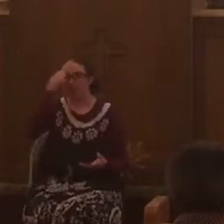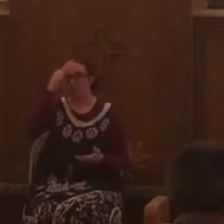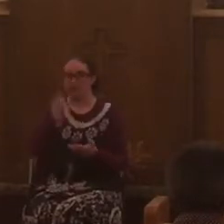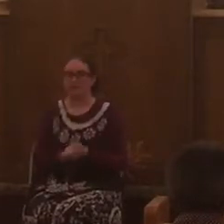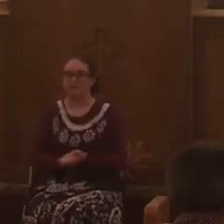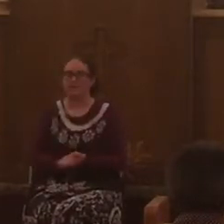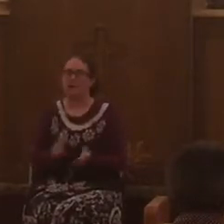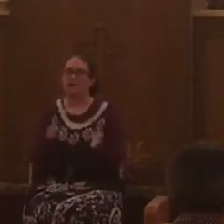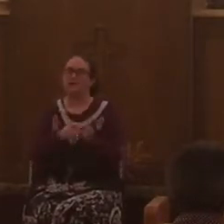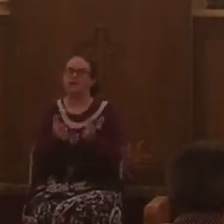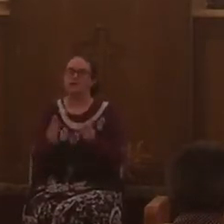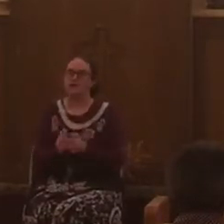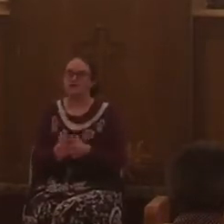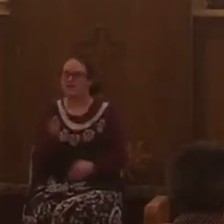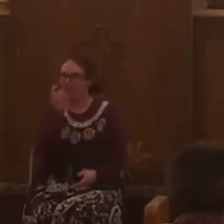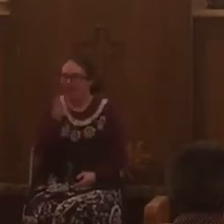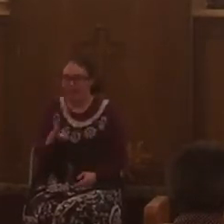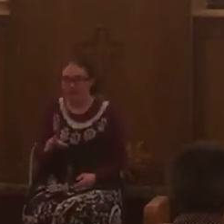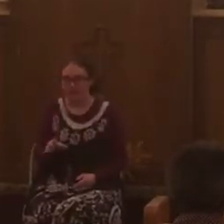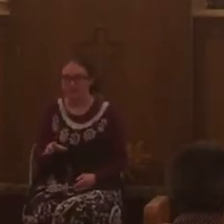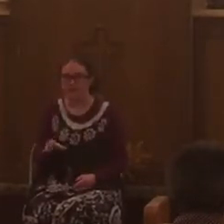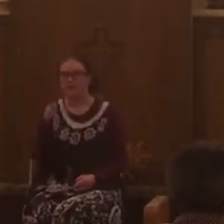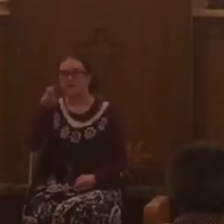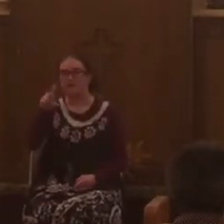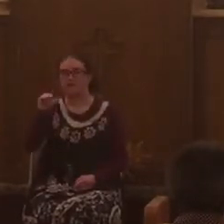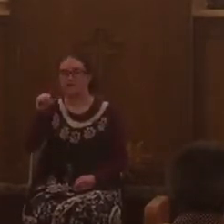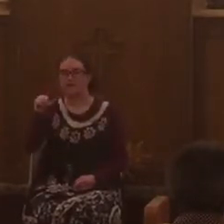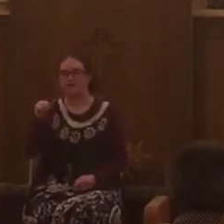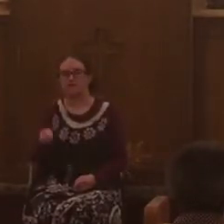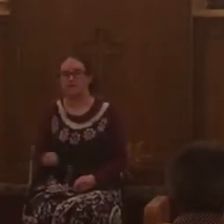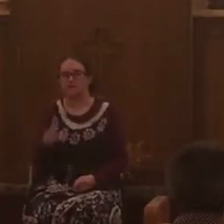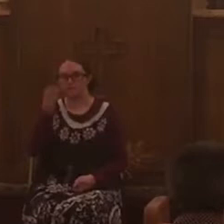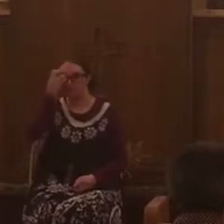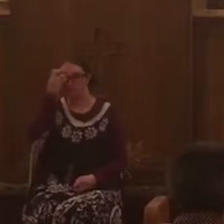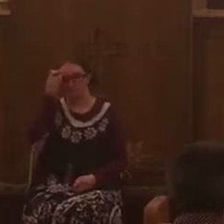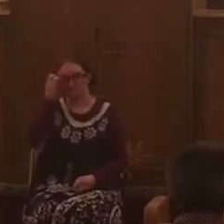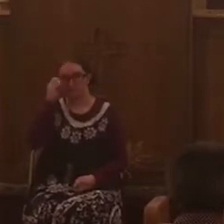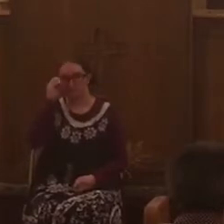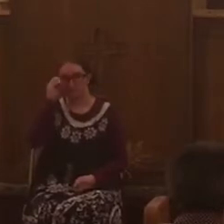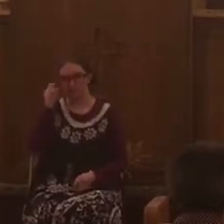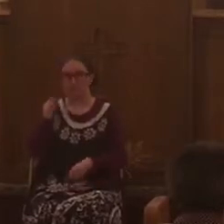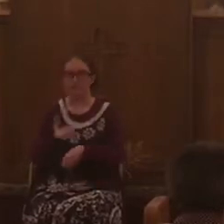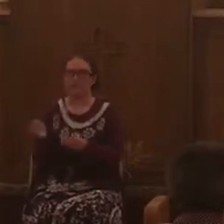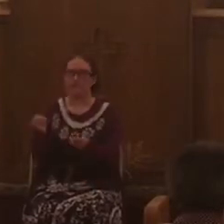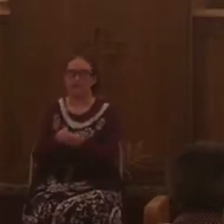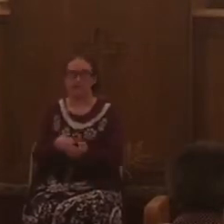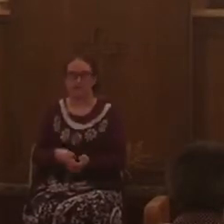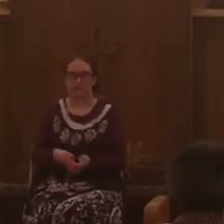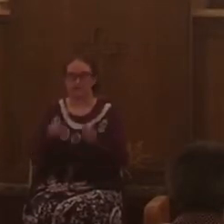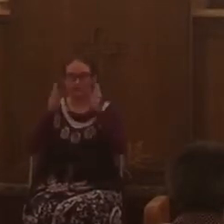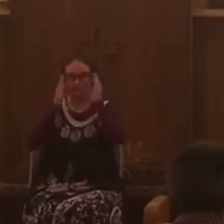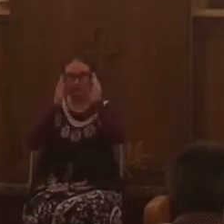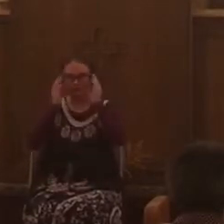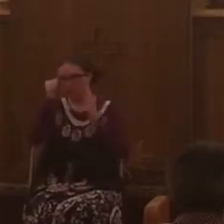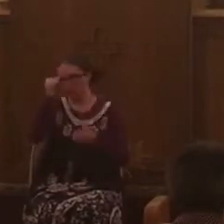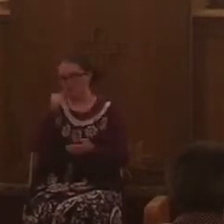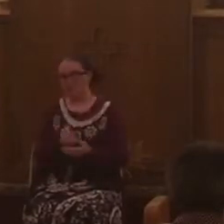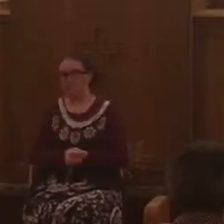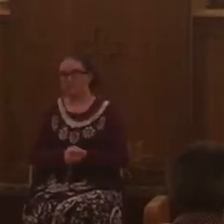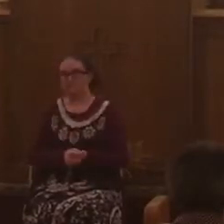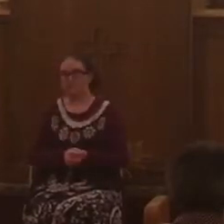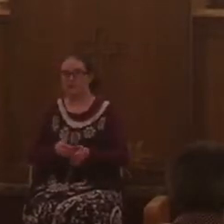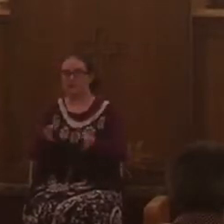but guess what? Jesus hates religion. I can prove that. Amen. I've proved it time and again, but I can prove it again if you don't believe me.